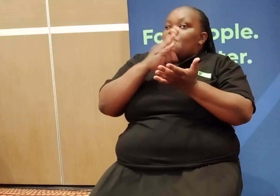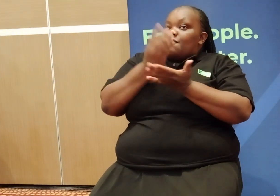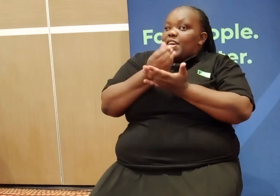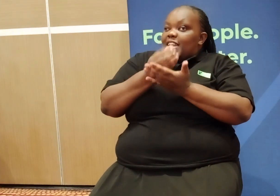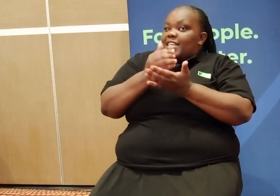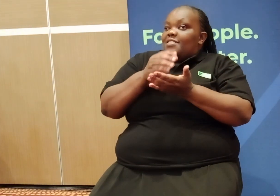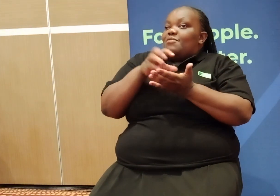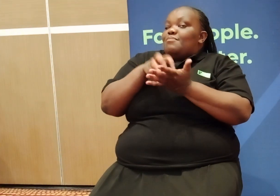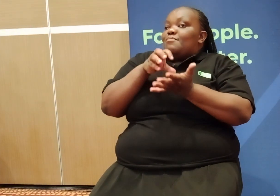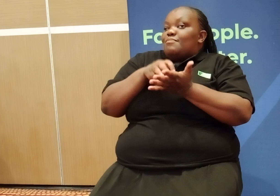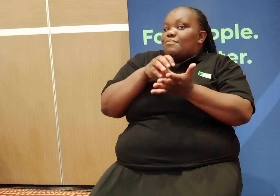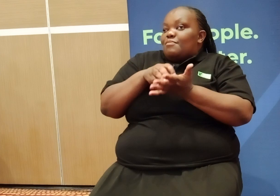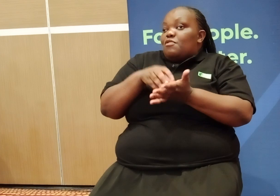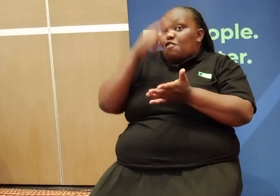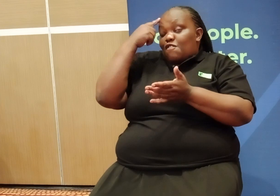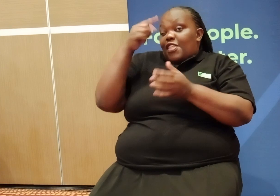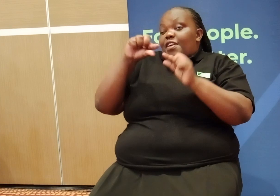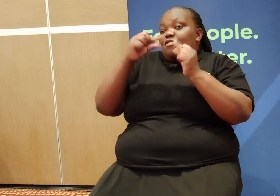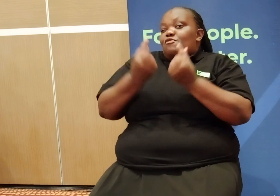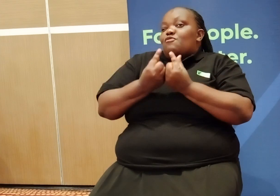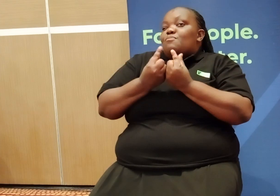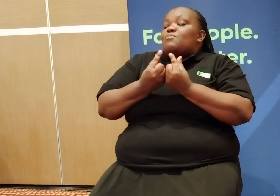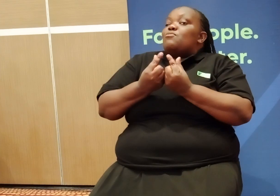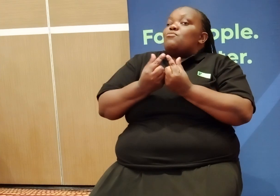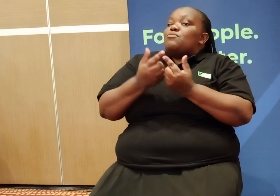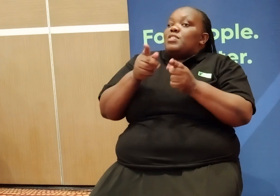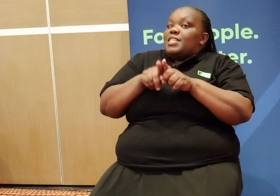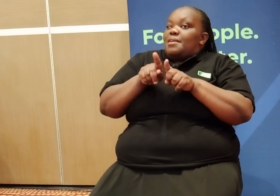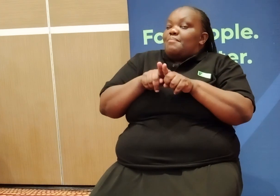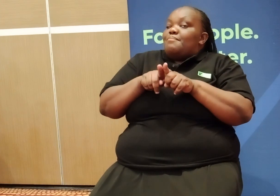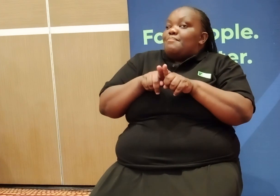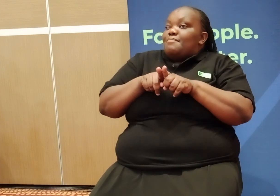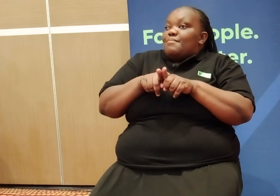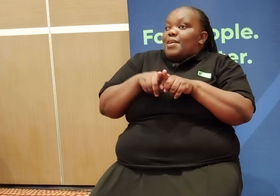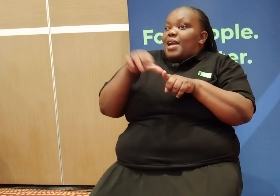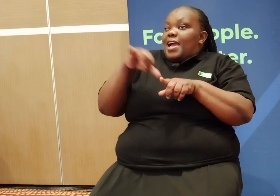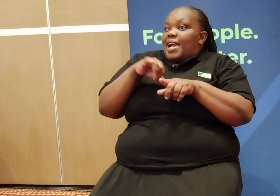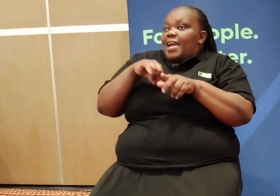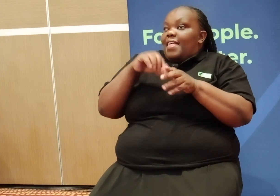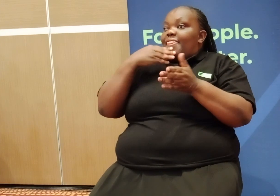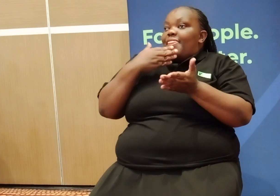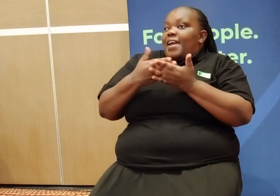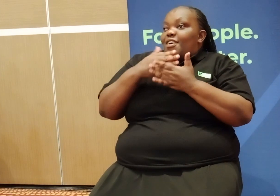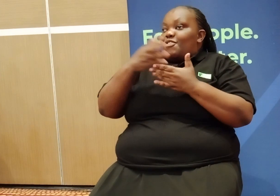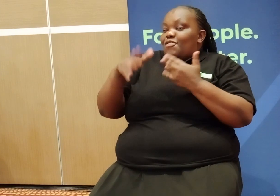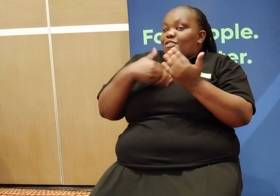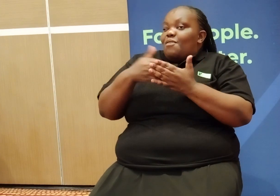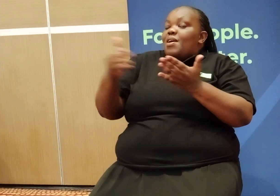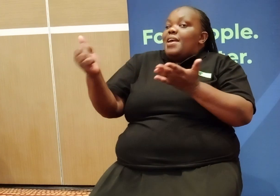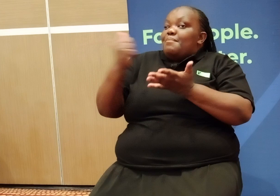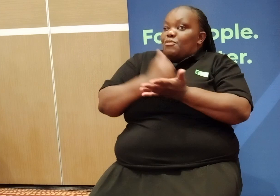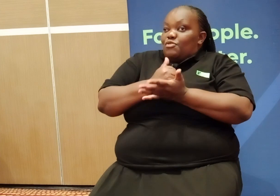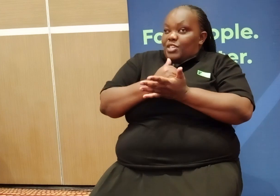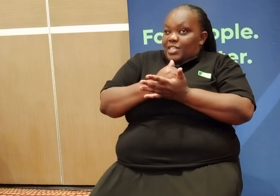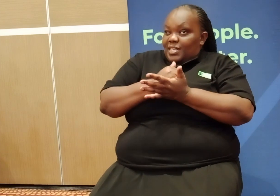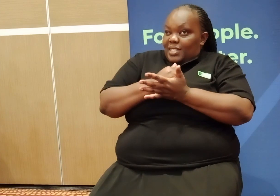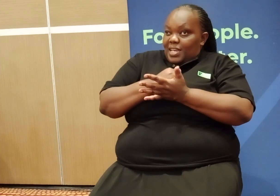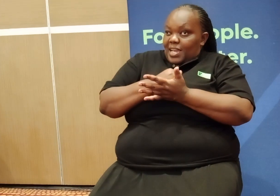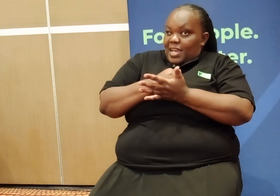solid base for the group to meet its ambitions. I thank all our employees across the region for